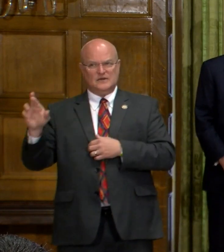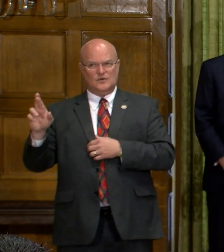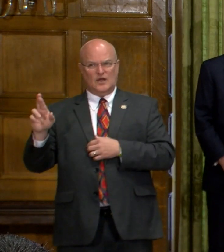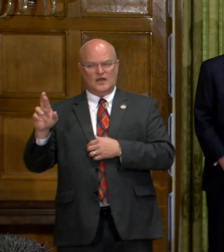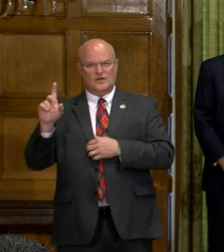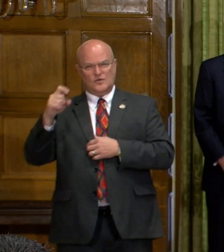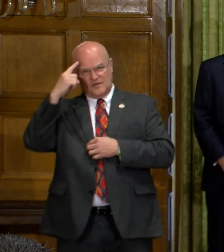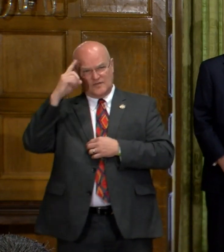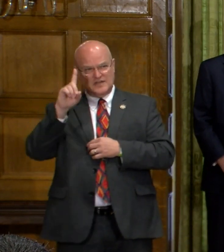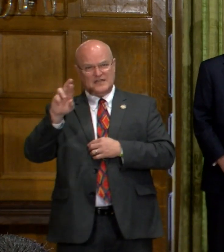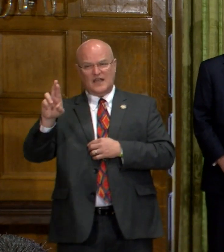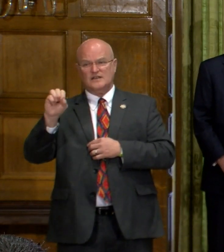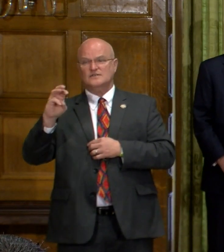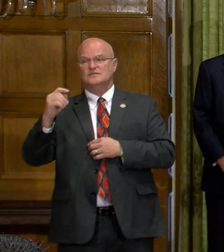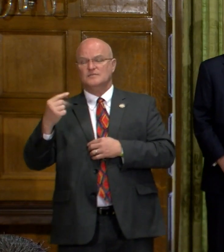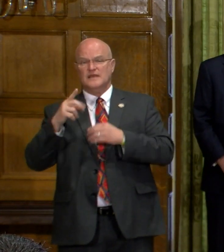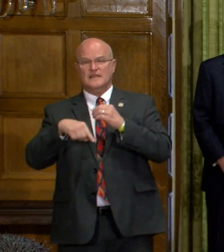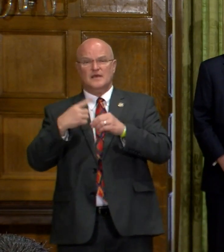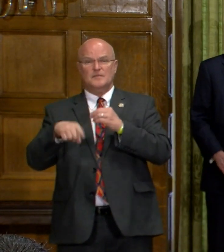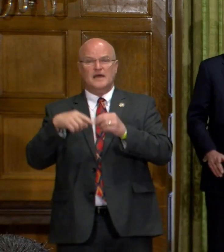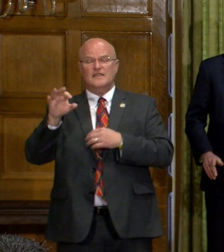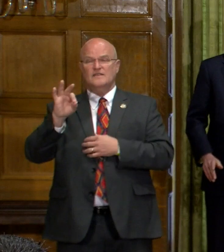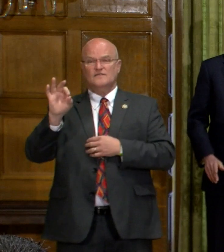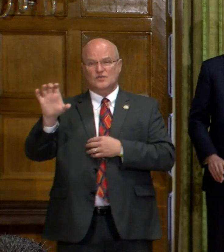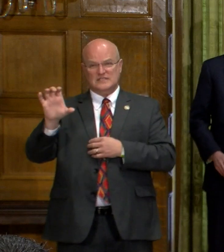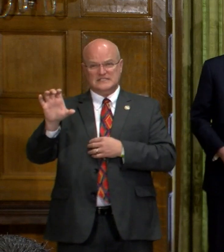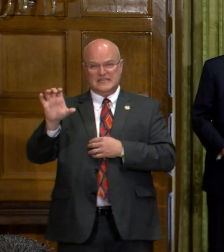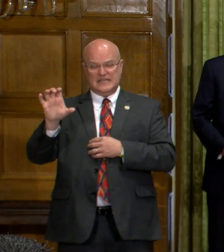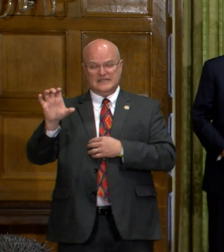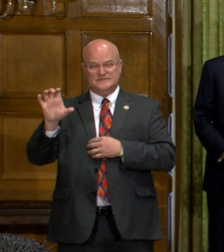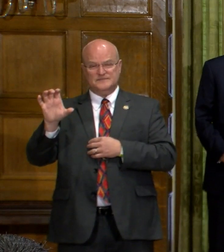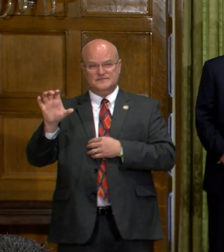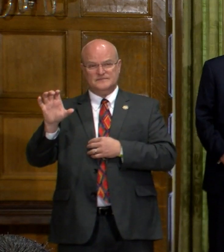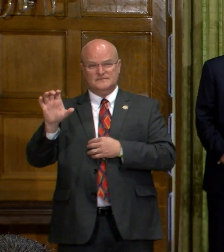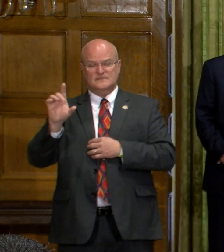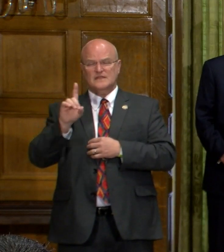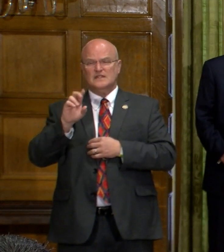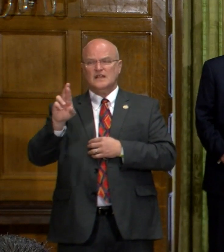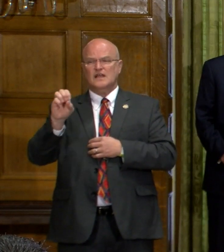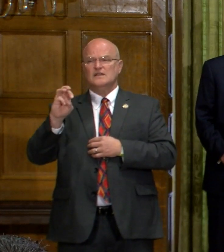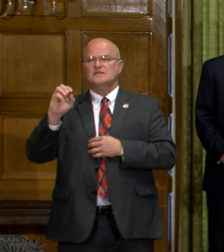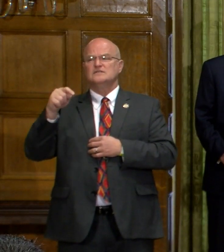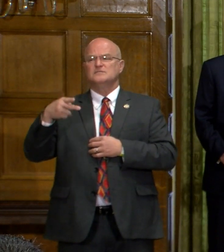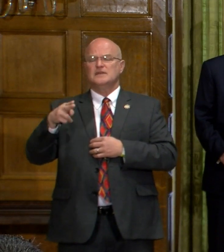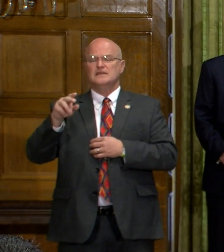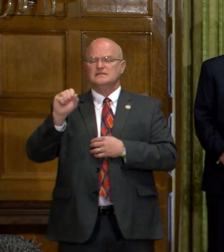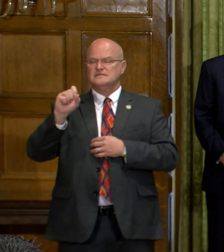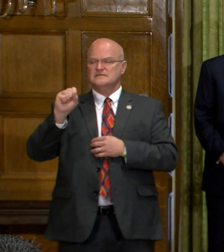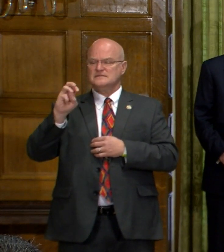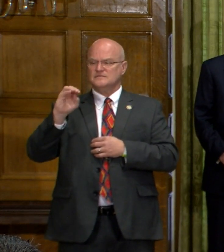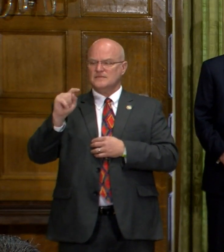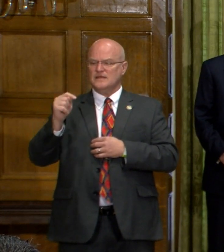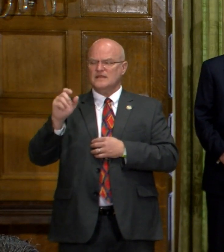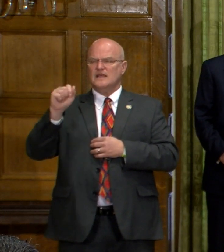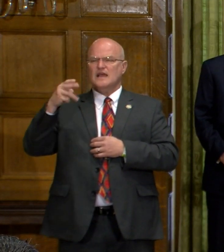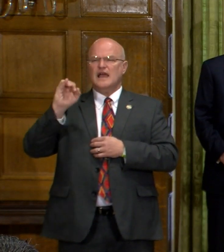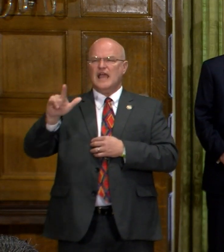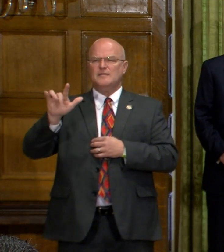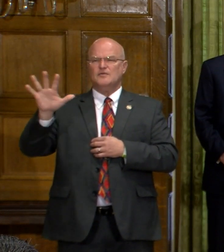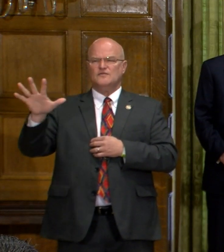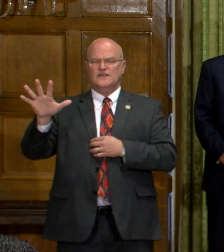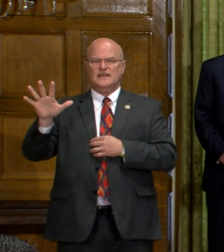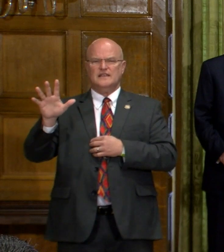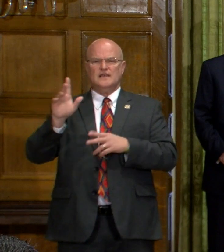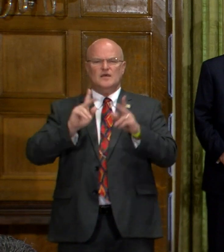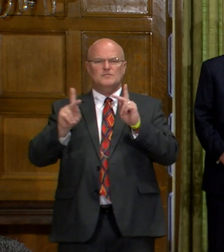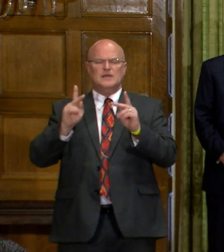This question is for Dr. Smith regarding the Forest City outbreak. Dr. Smith, on April 5th, you emailed 2 colleagues at the Department